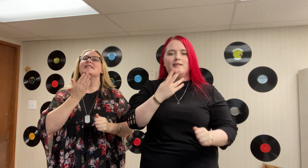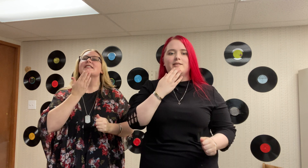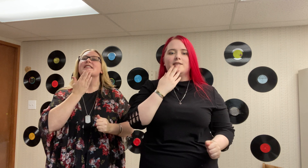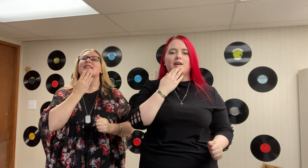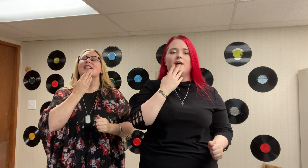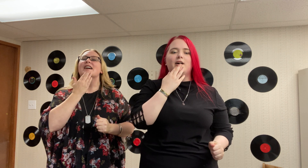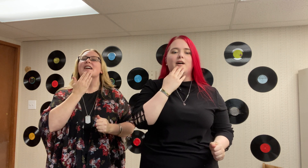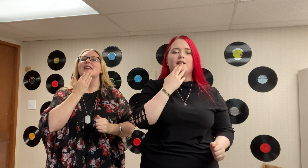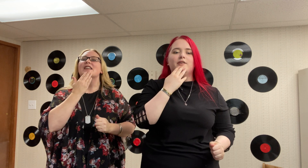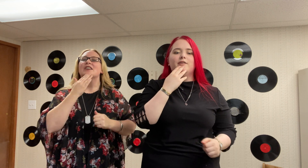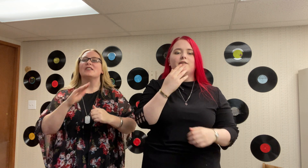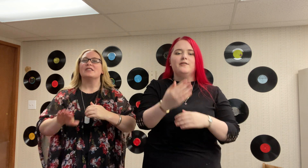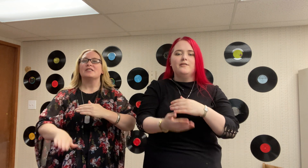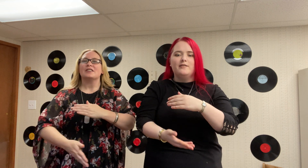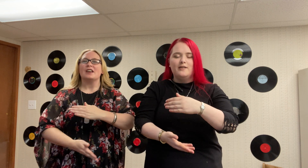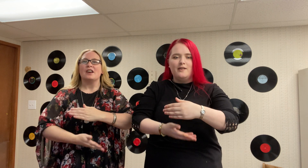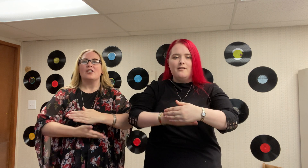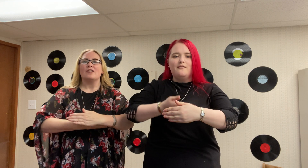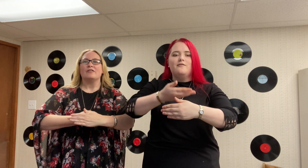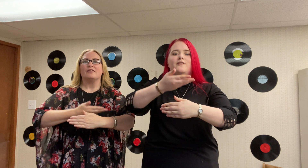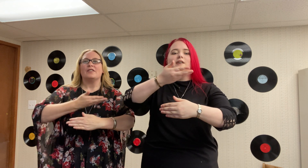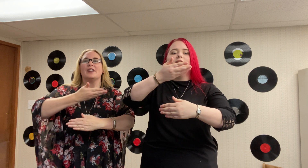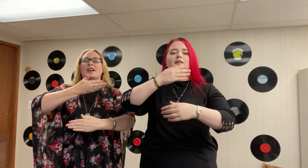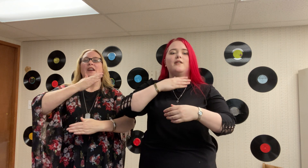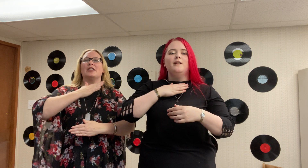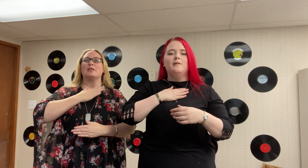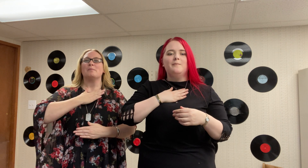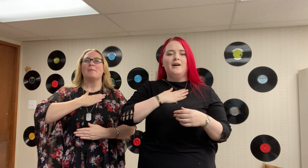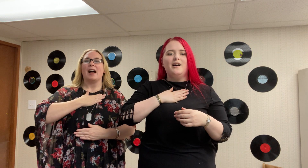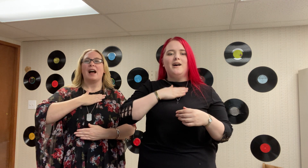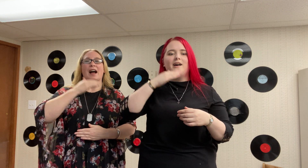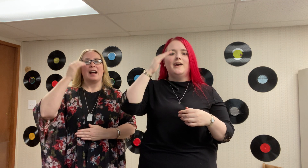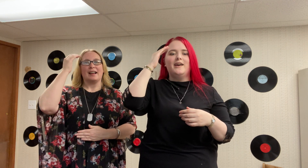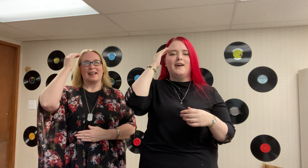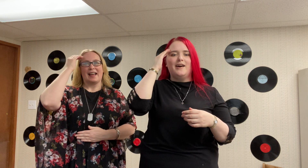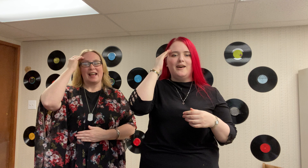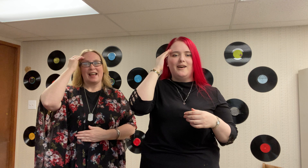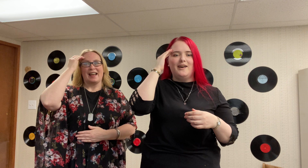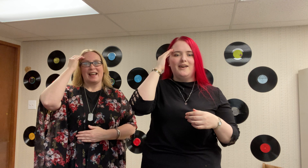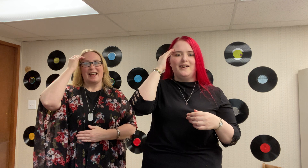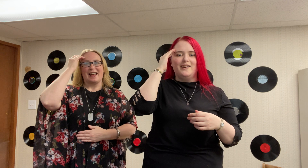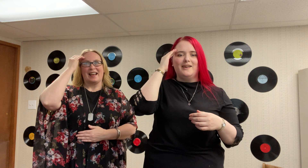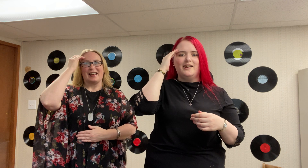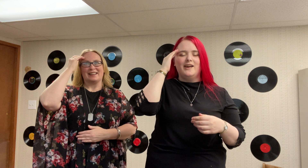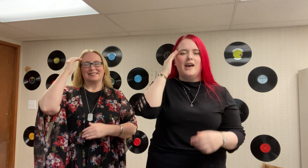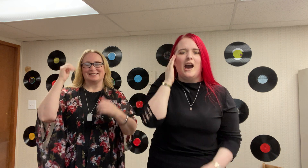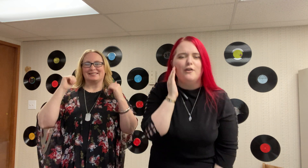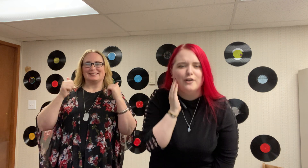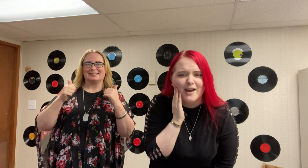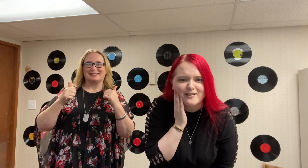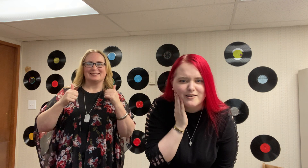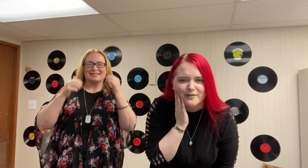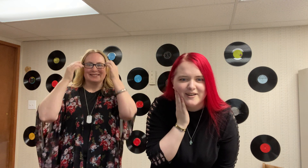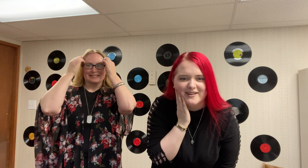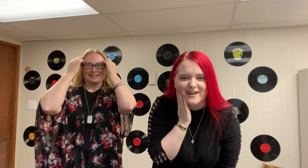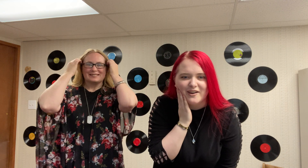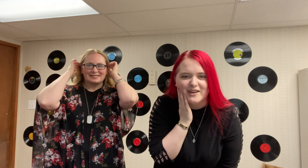brightest colors fill my head. How are you guys doing? How are you keeping